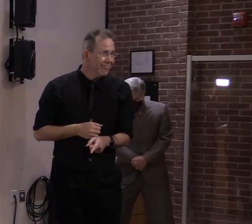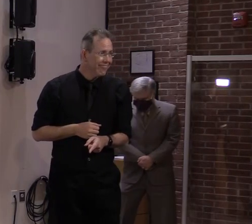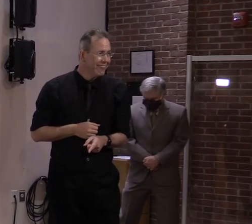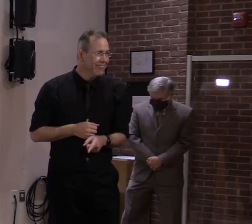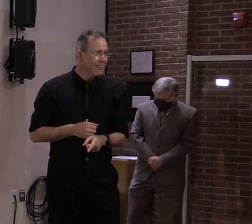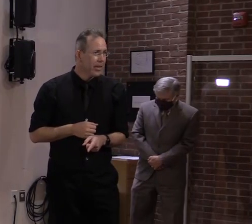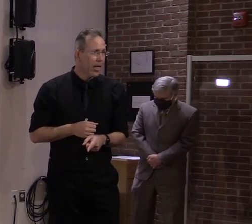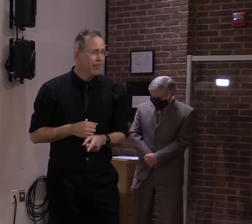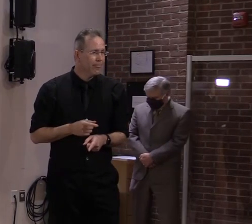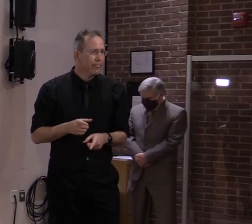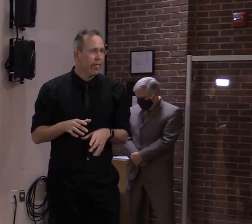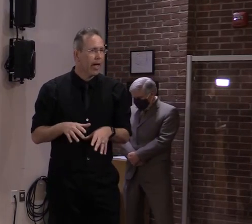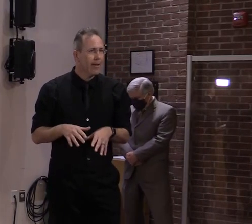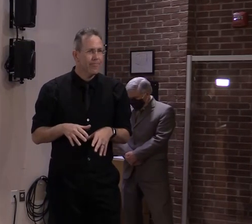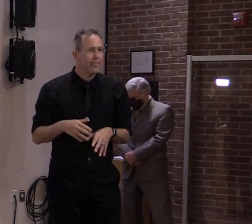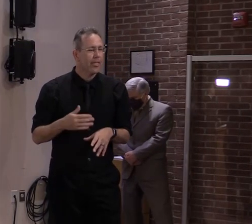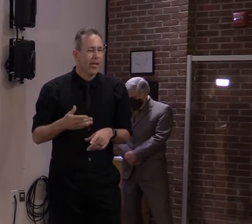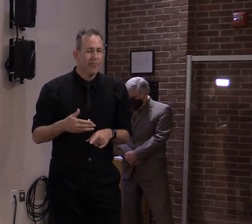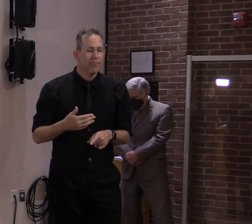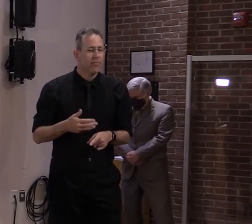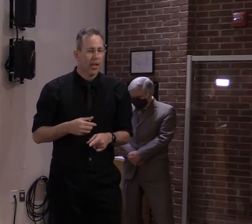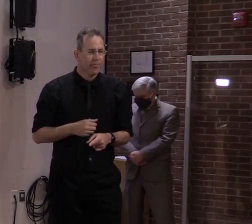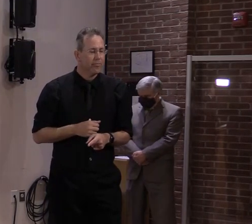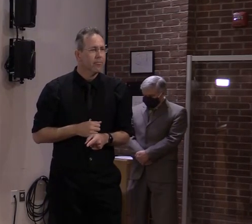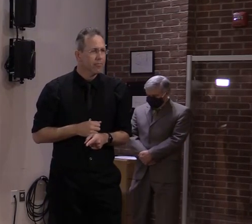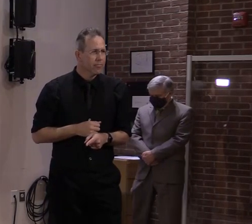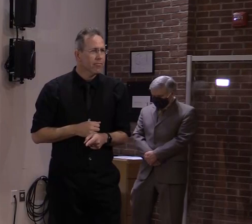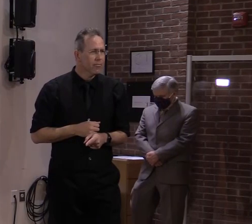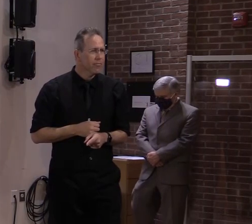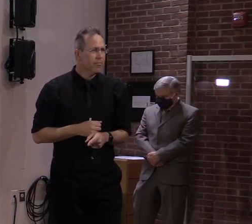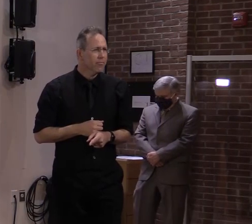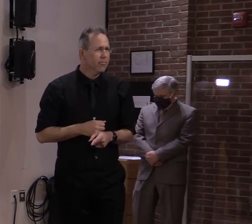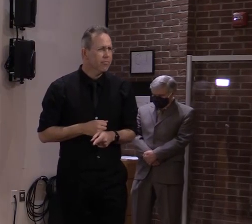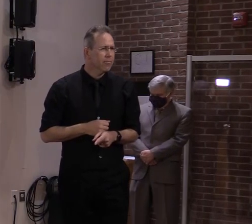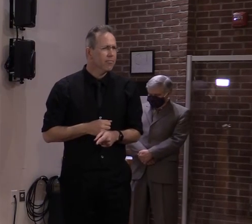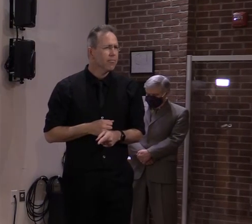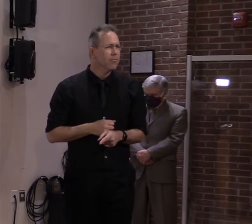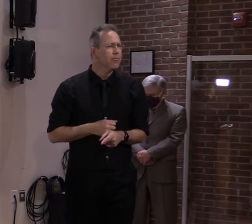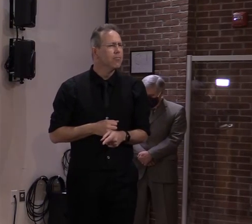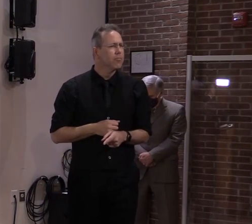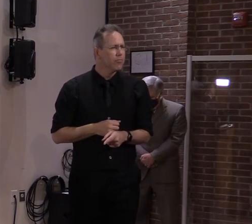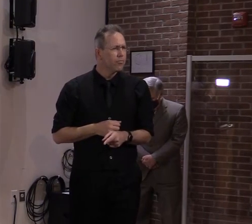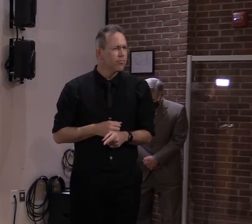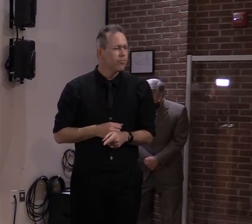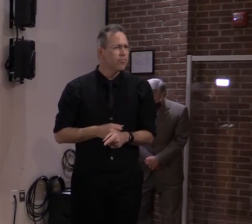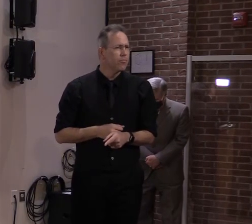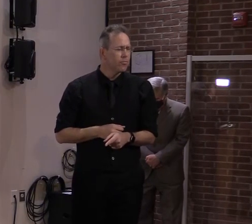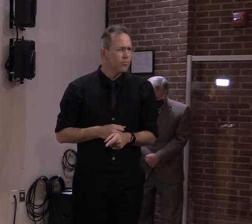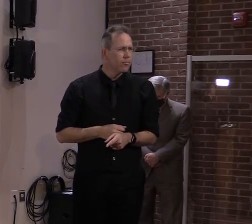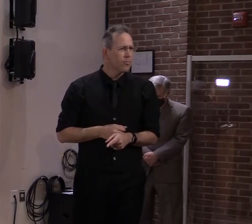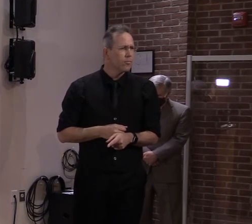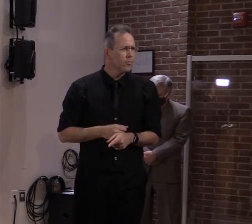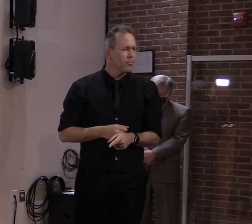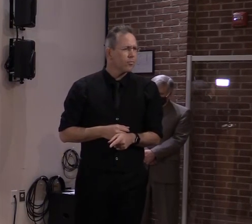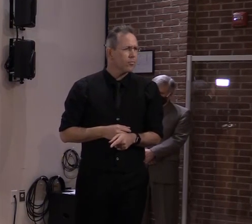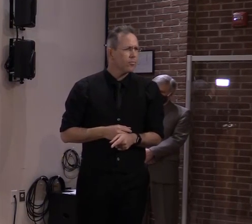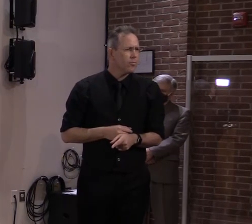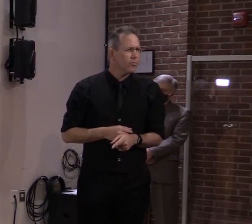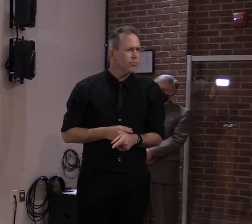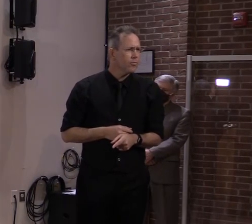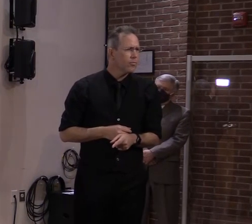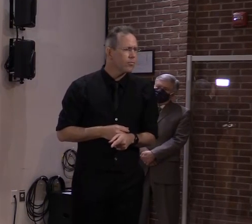Once everyone is widely vaccinated or the vaccine is widely distributed, is there any concern